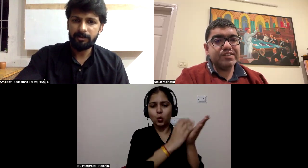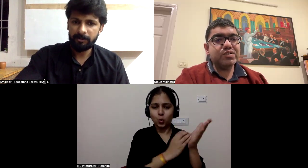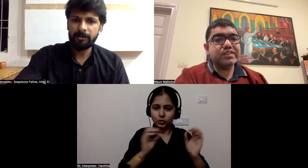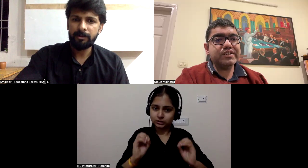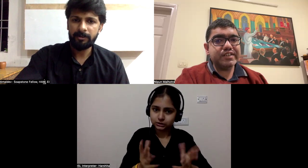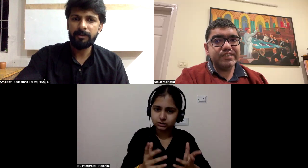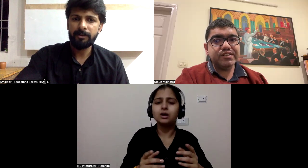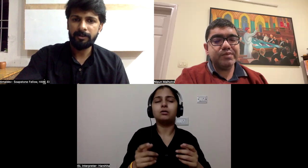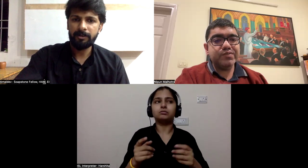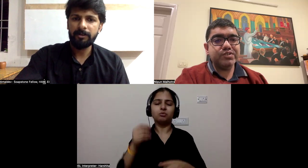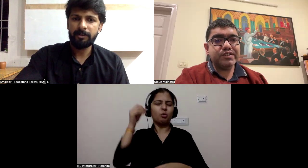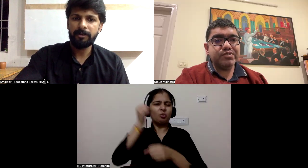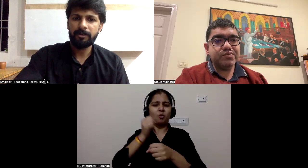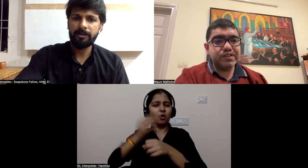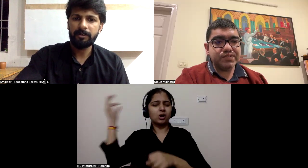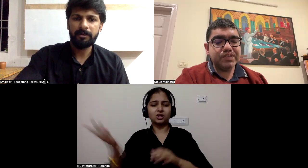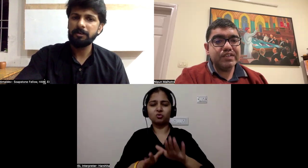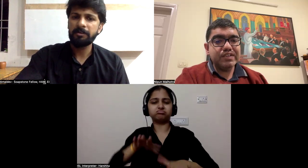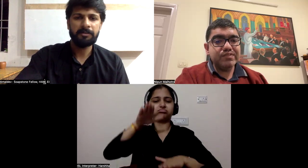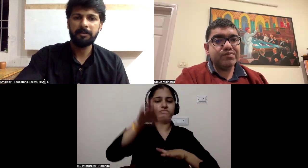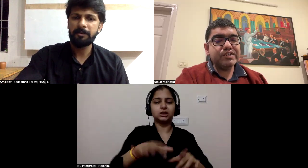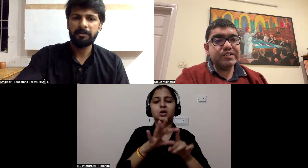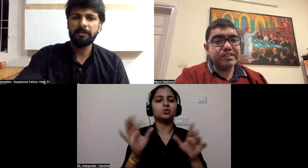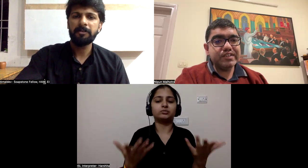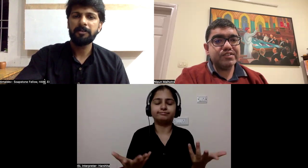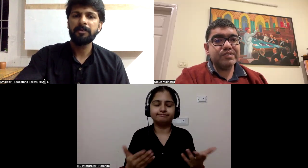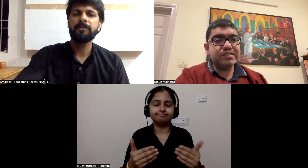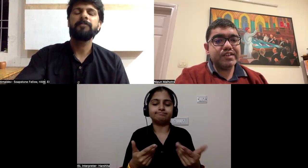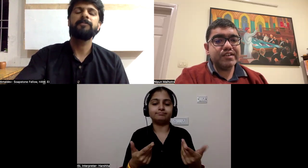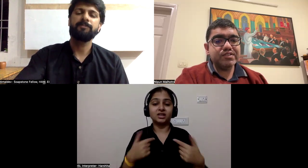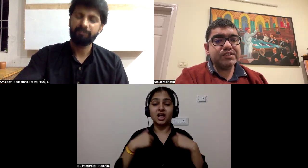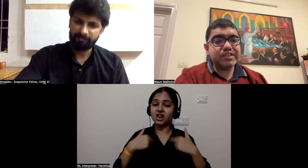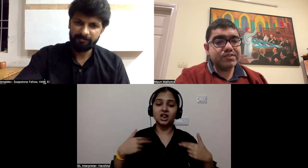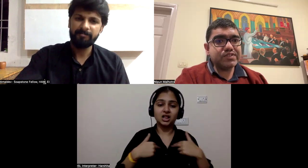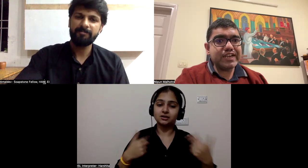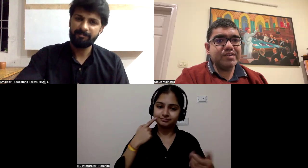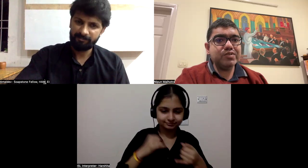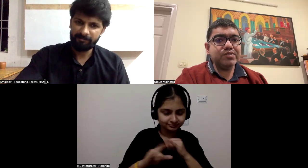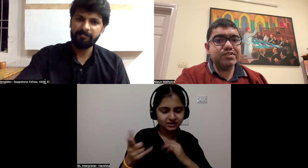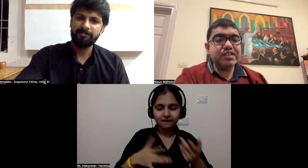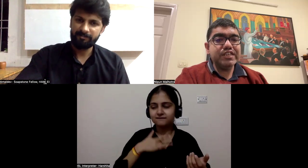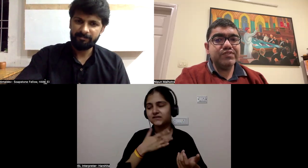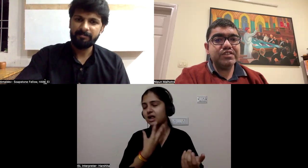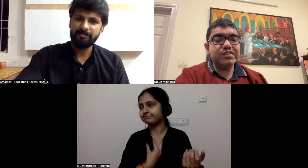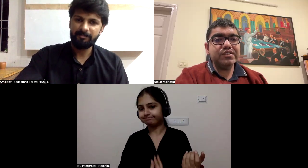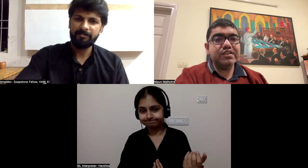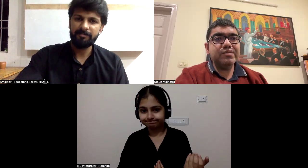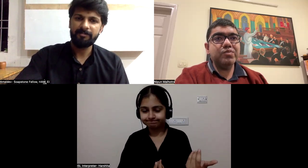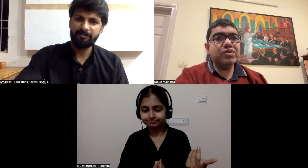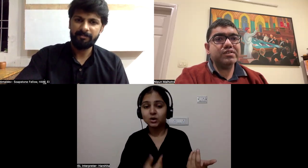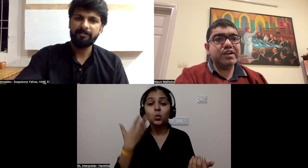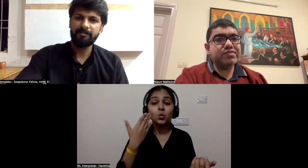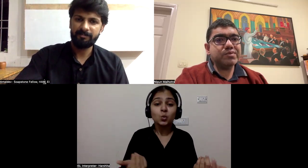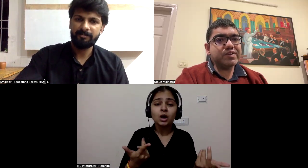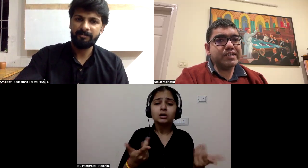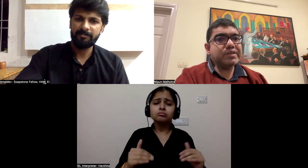government has not really taken any step, unfortunately, so far in legal recognition of Indian Sign Language, which is kind of sad, because even